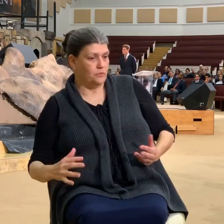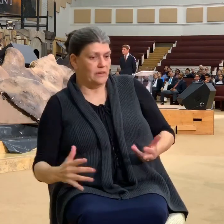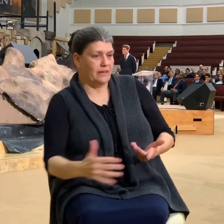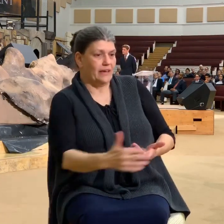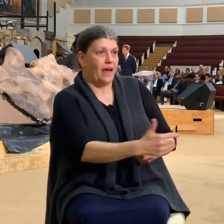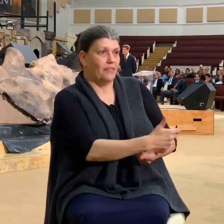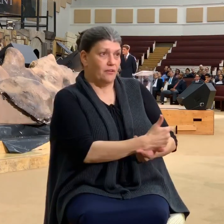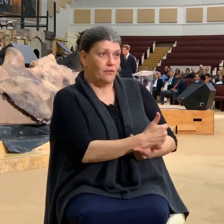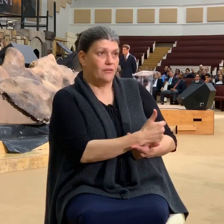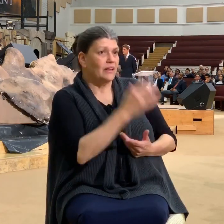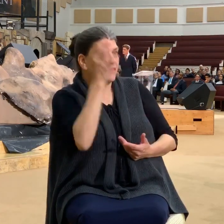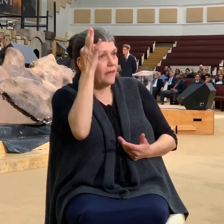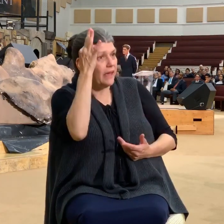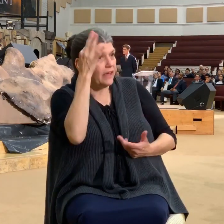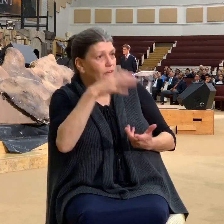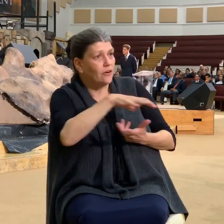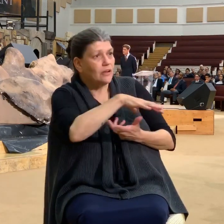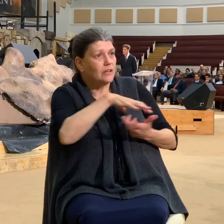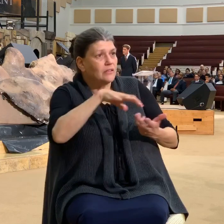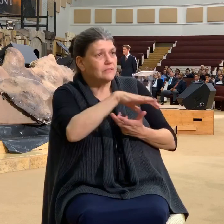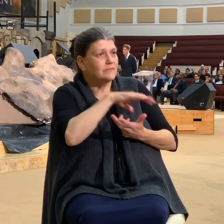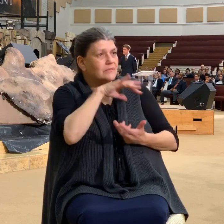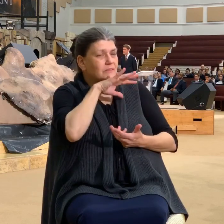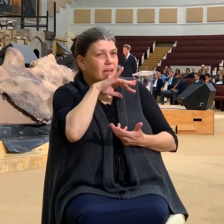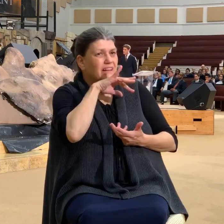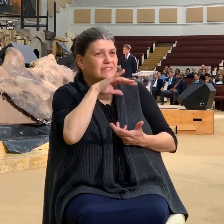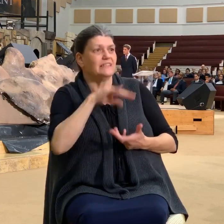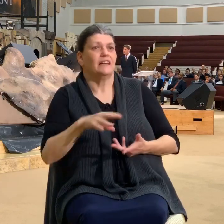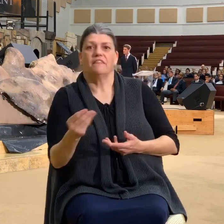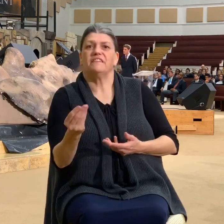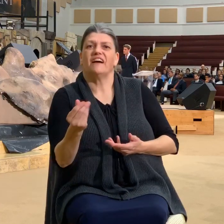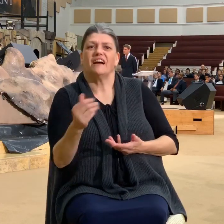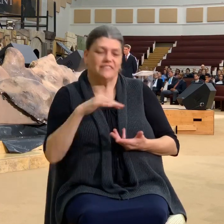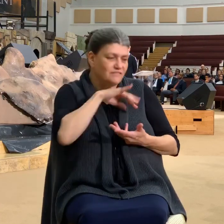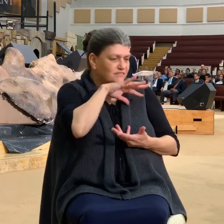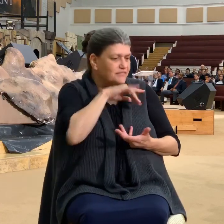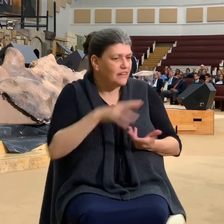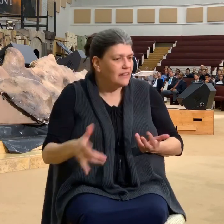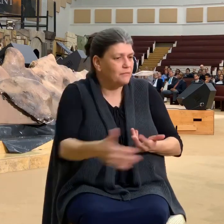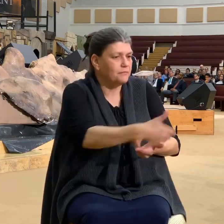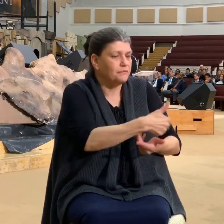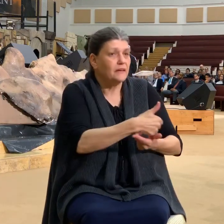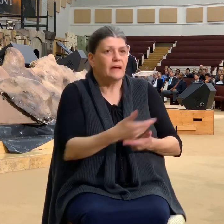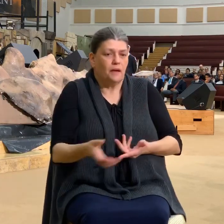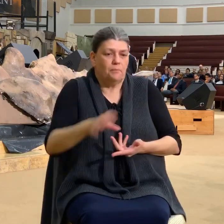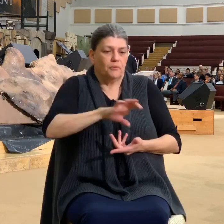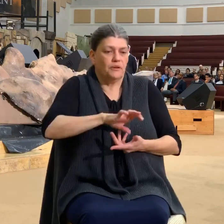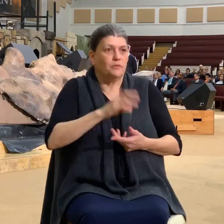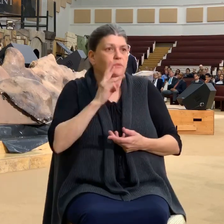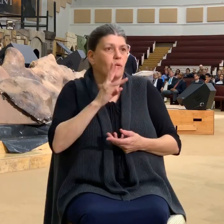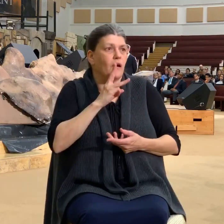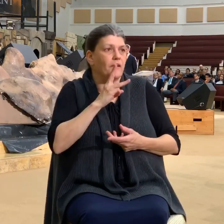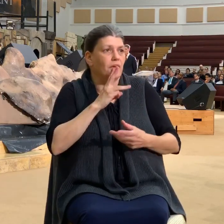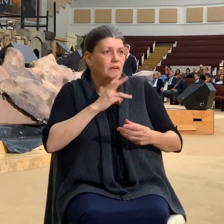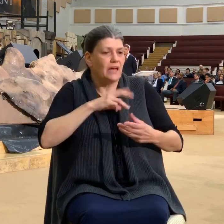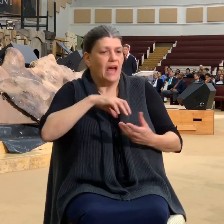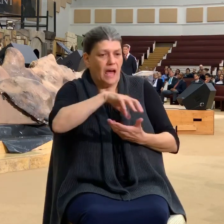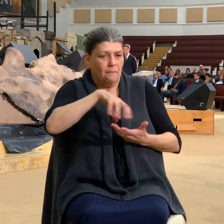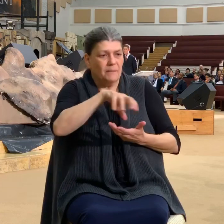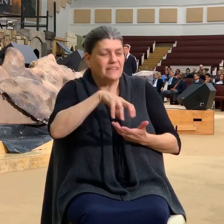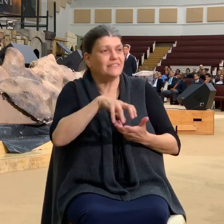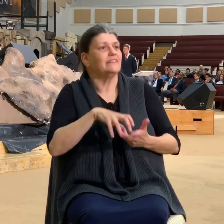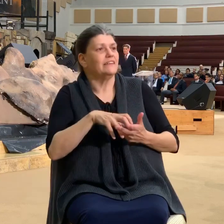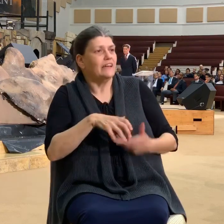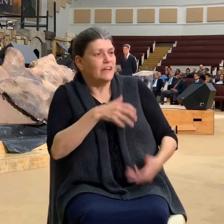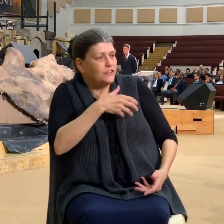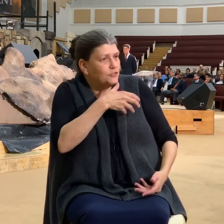of the church. Mix it with water that the priest had prepared. She would drink that with that shamed head. The chemical reaction to that physical reaction in